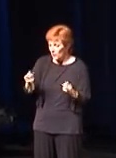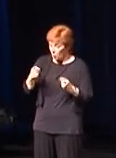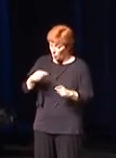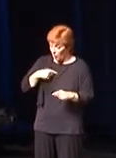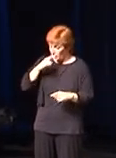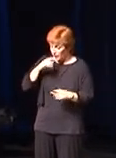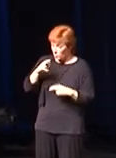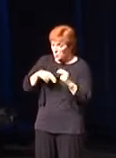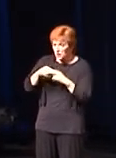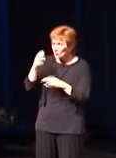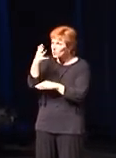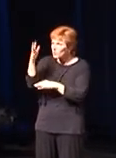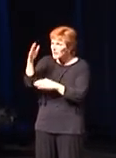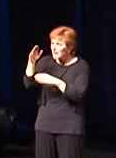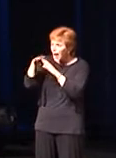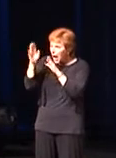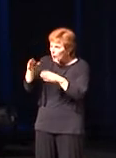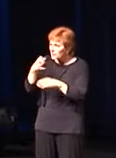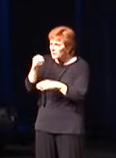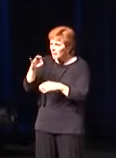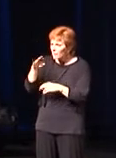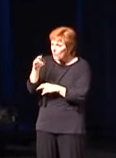like build tree houses and build forts.